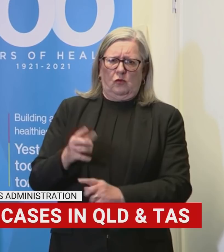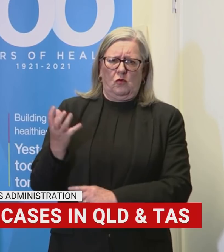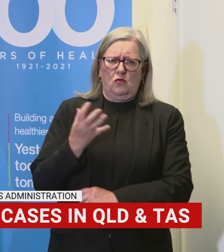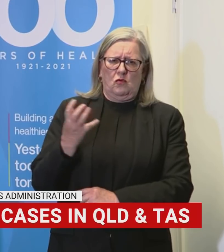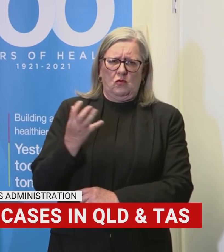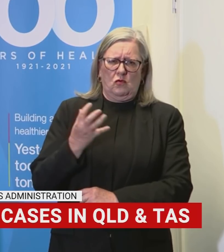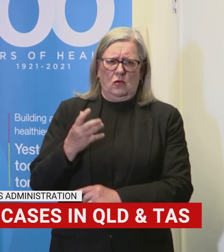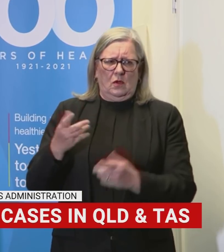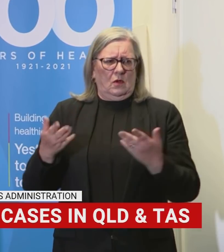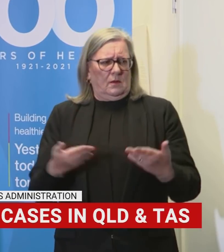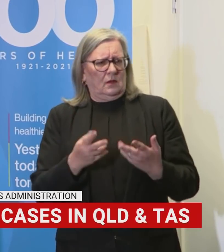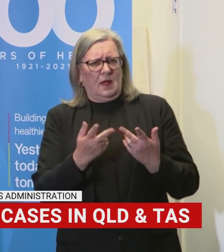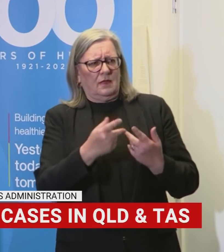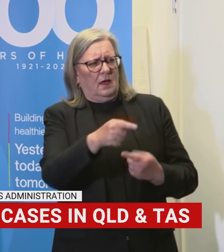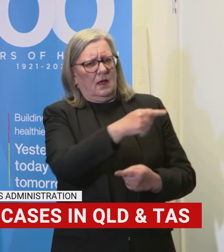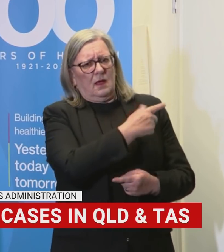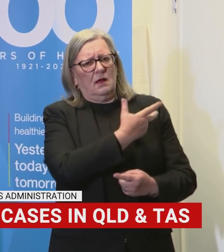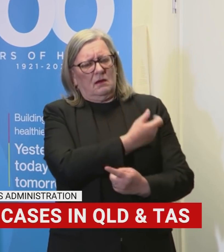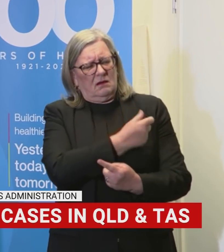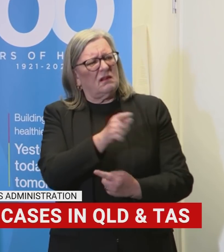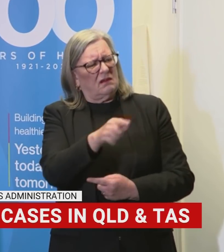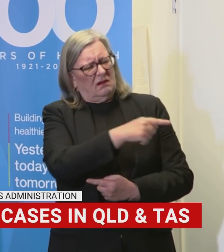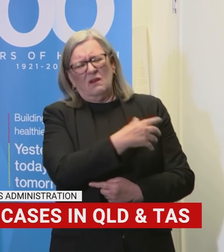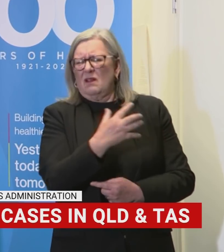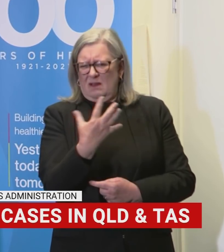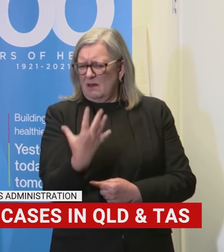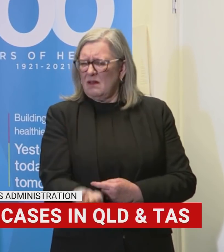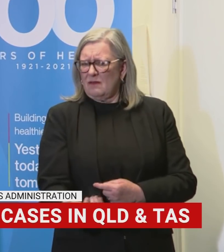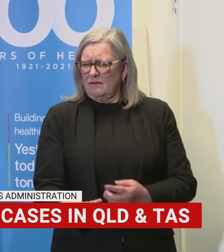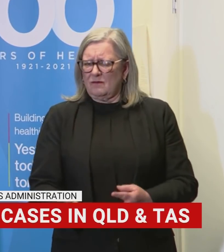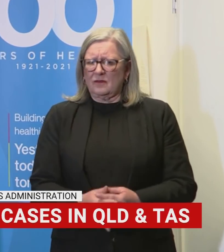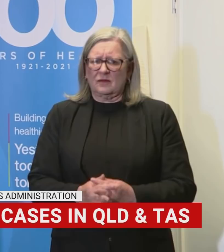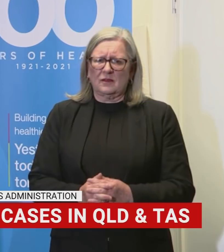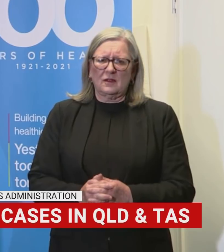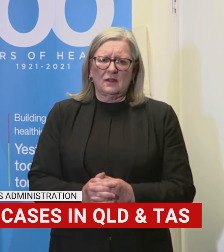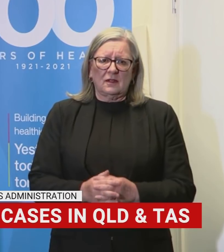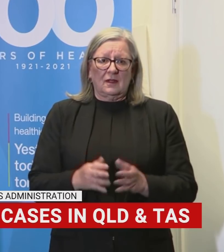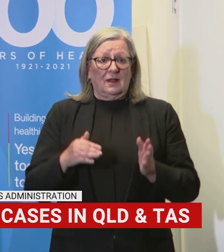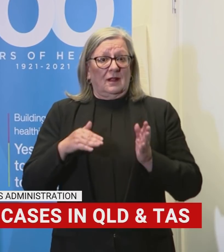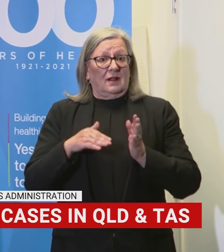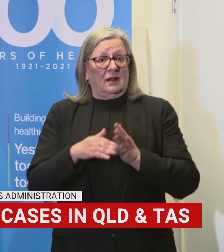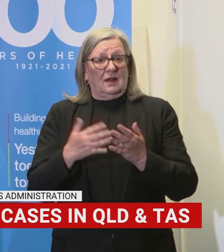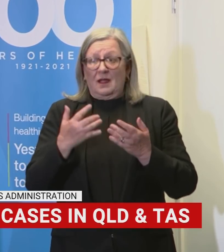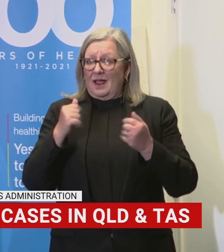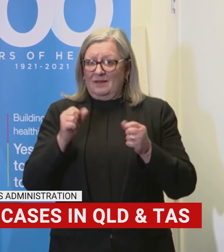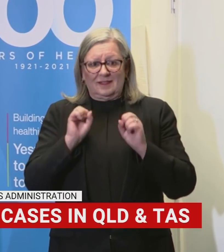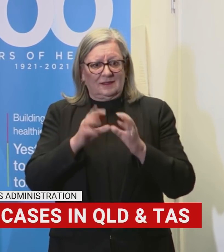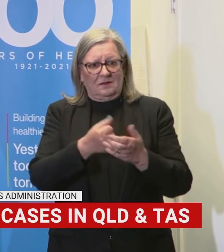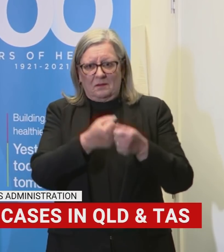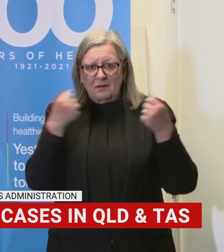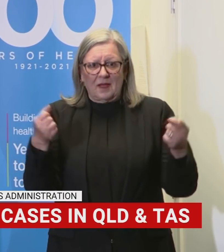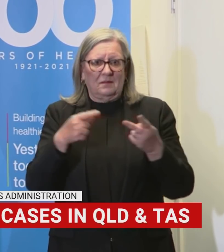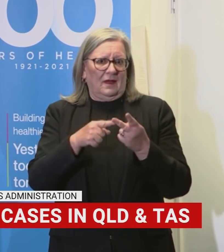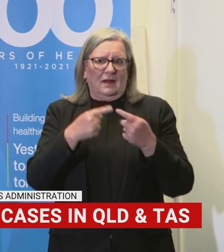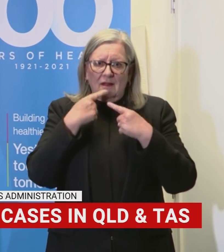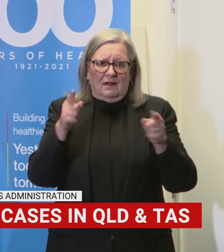that stimulated the reporting, of course, with vaccines being on the front page all the time, has also been deliberate raising of